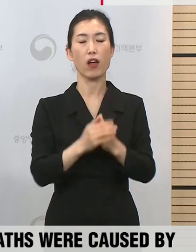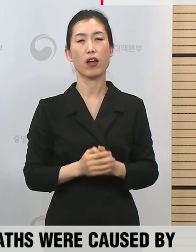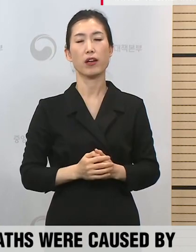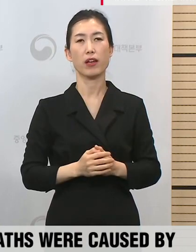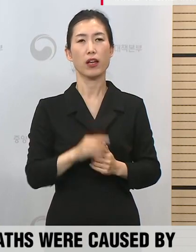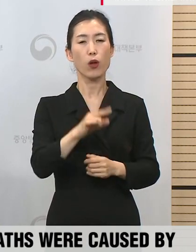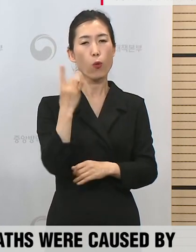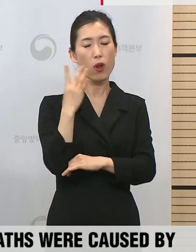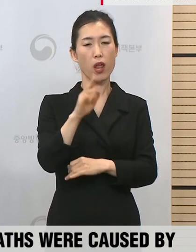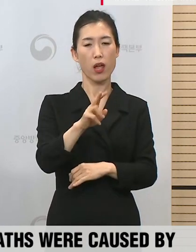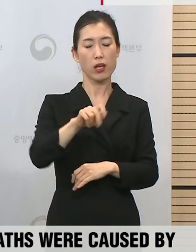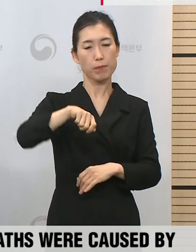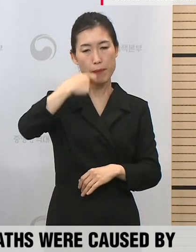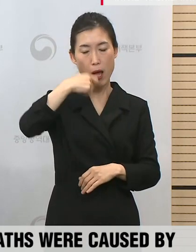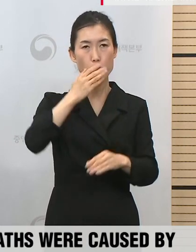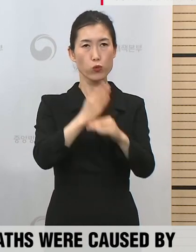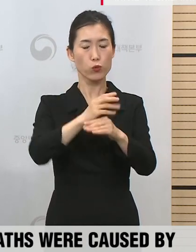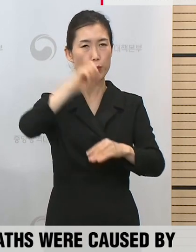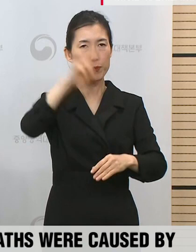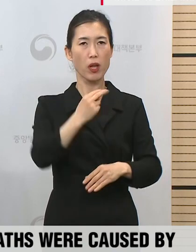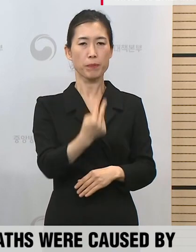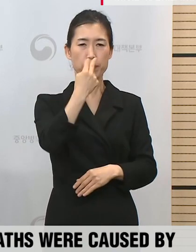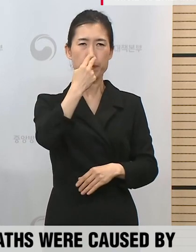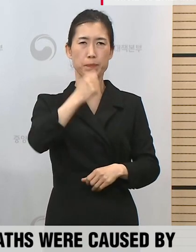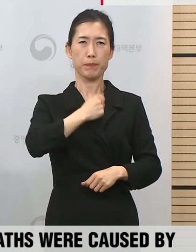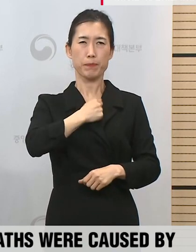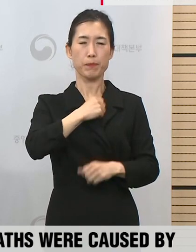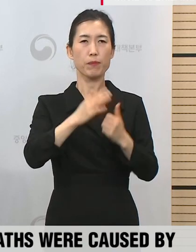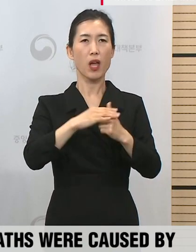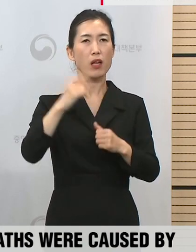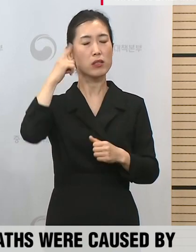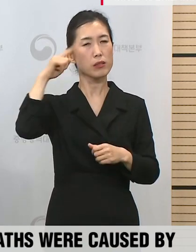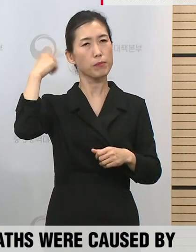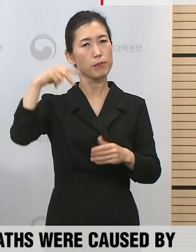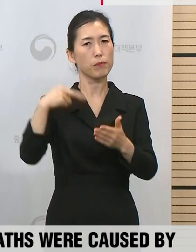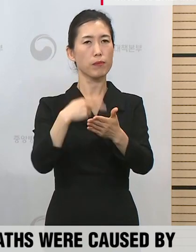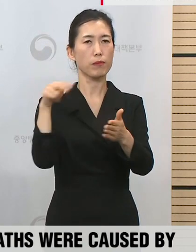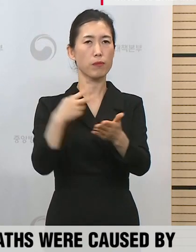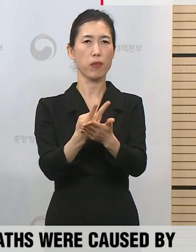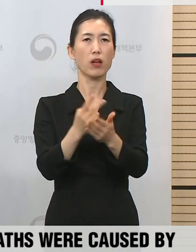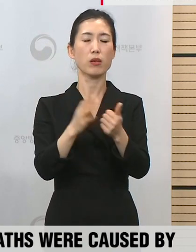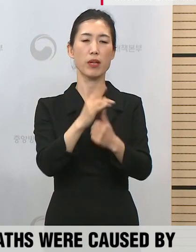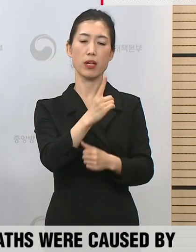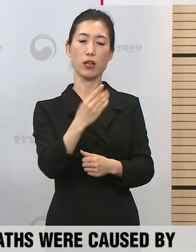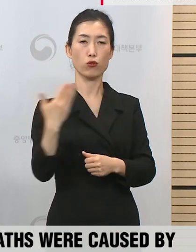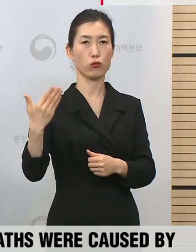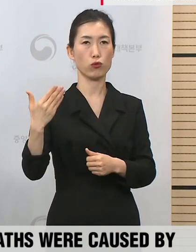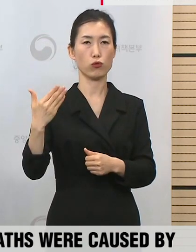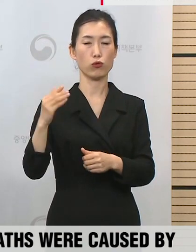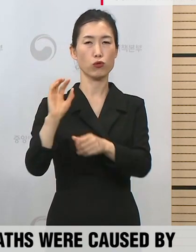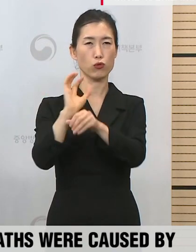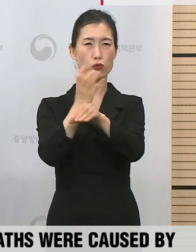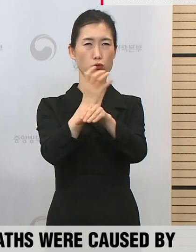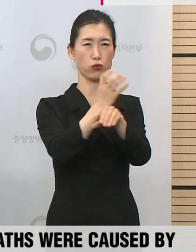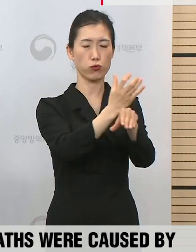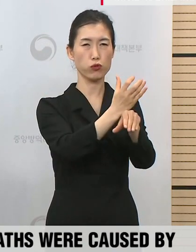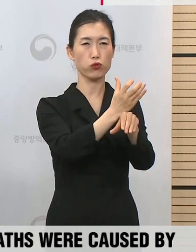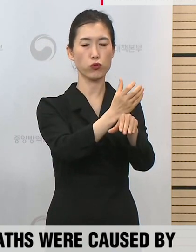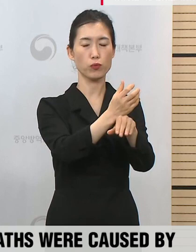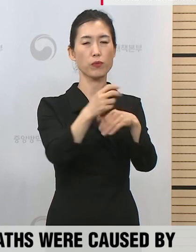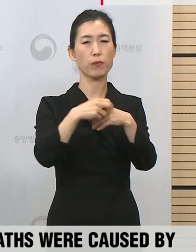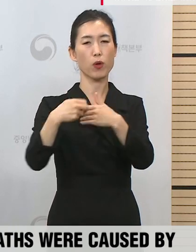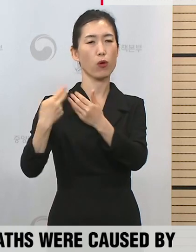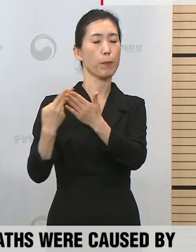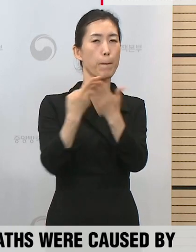pressure and other medical illnesses. And while eating, this person went through difficulties in